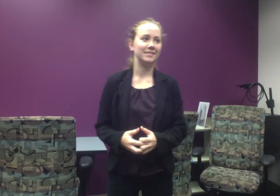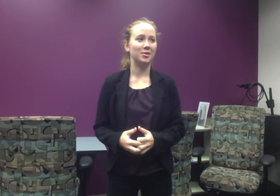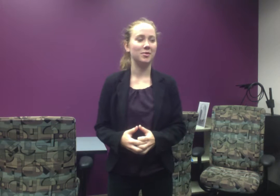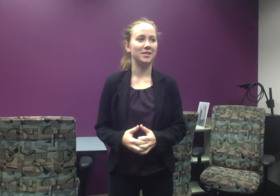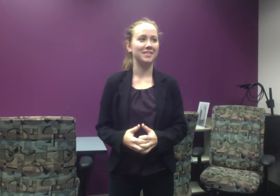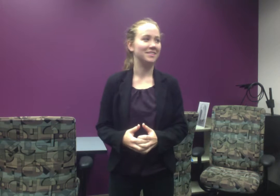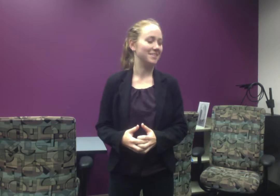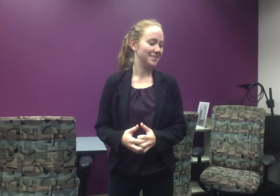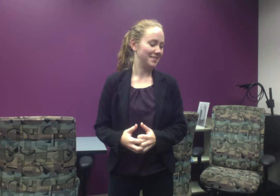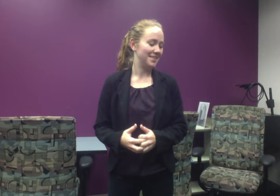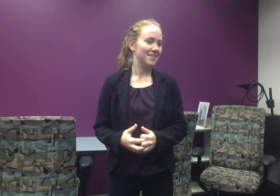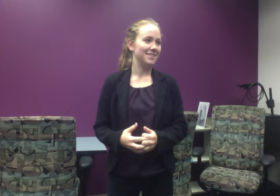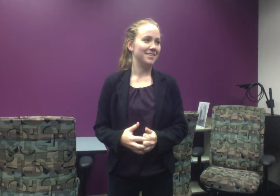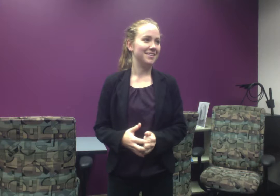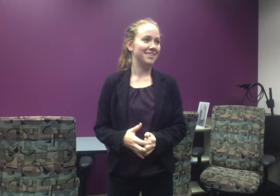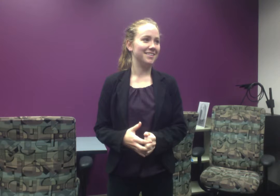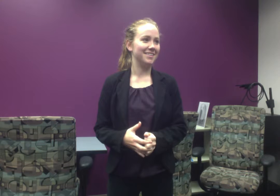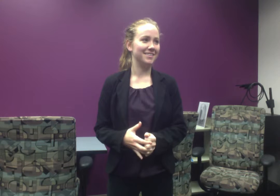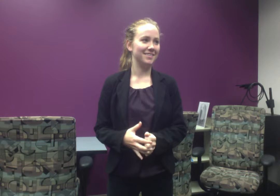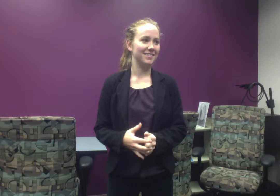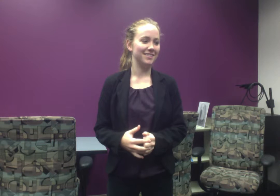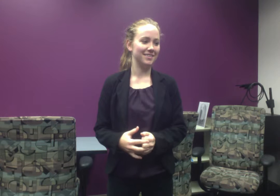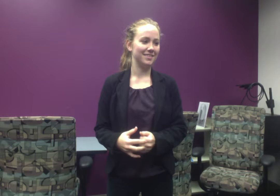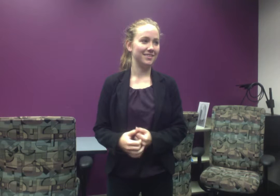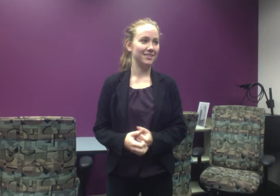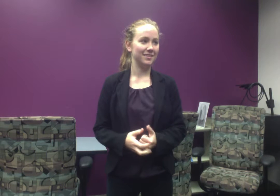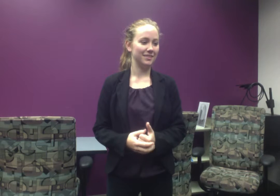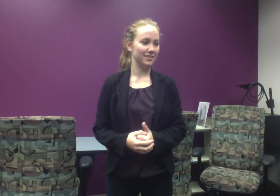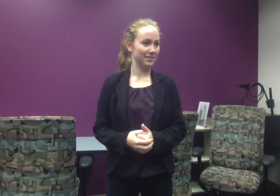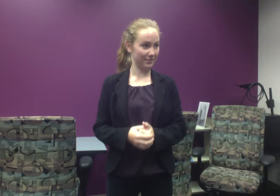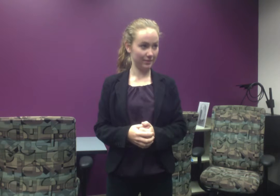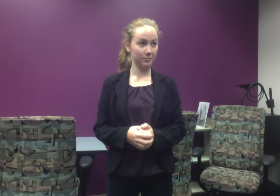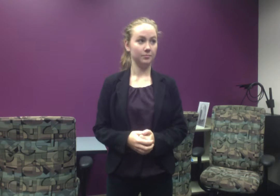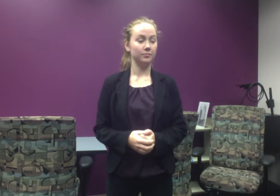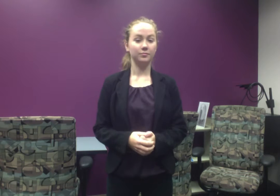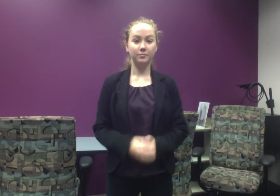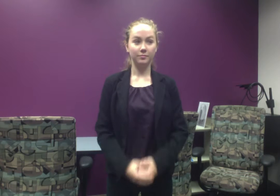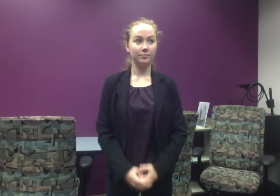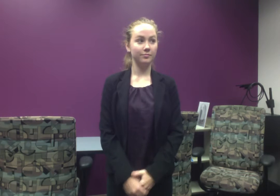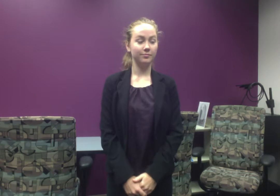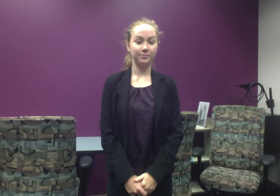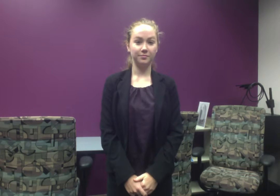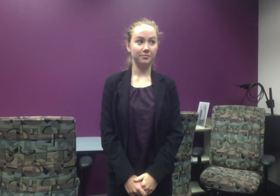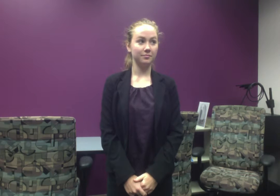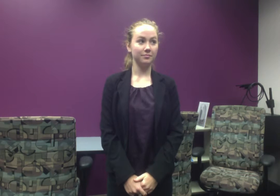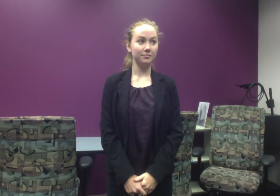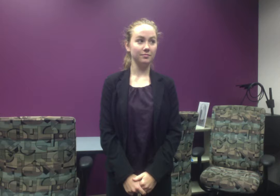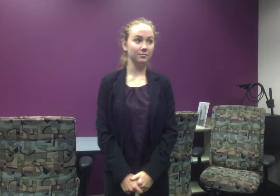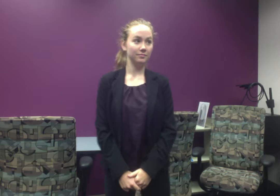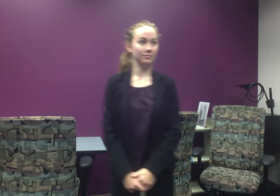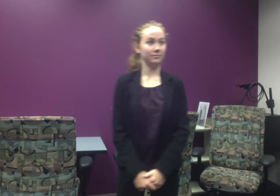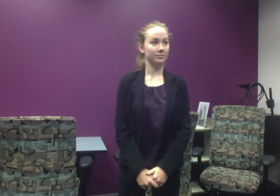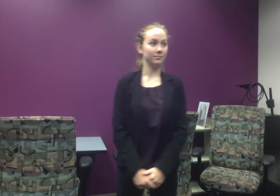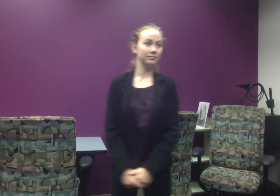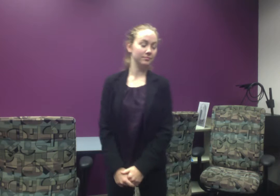I'm on my You toes. won't sway. Why is And Stephanie- you. So heels down. Don't ever let your heels come off the ground. For